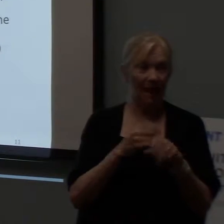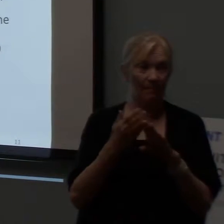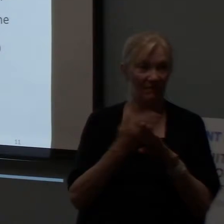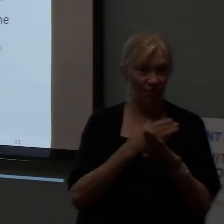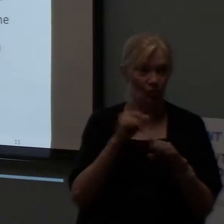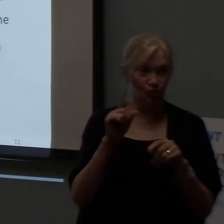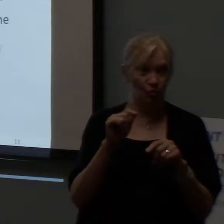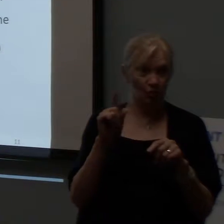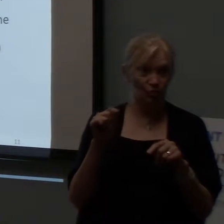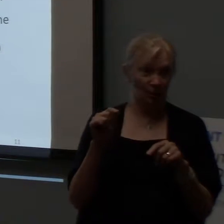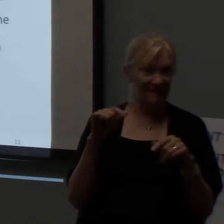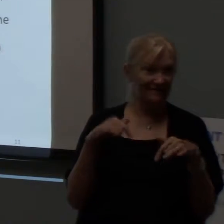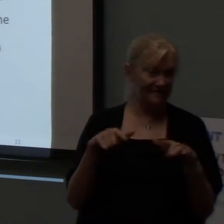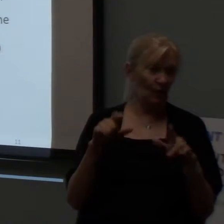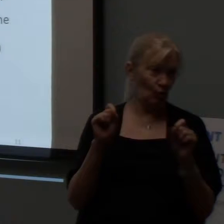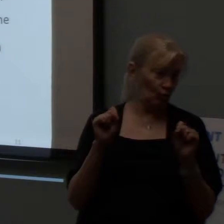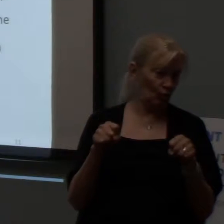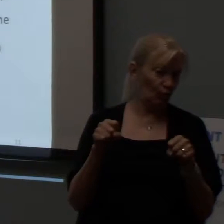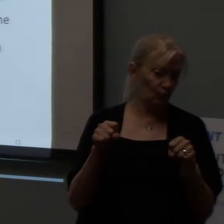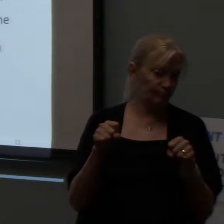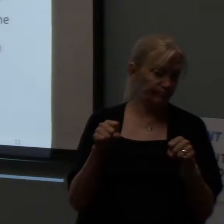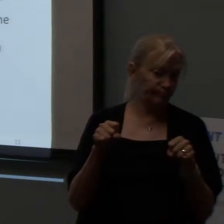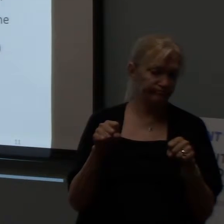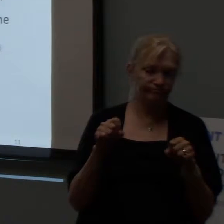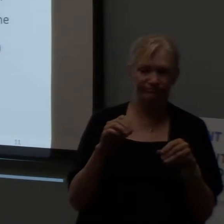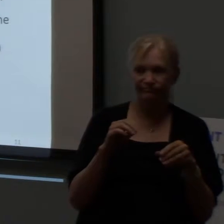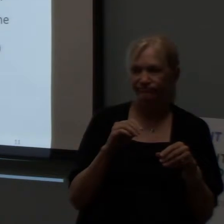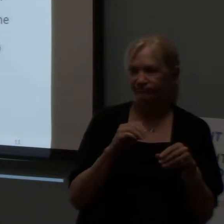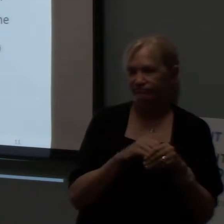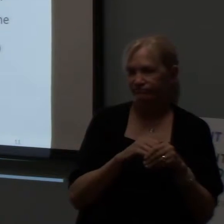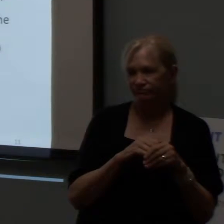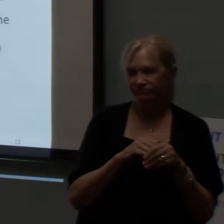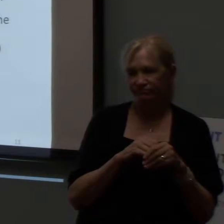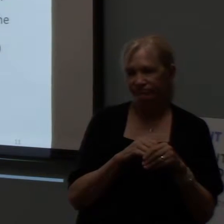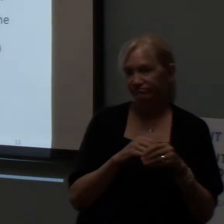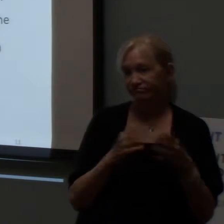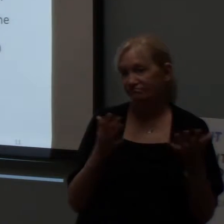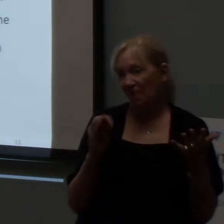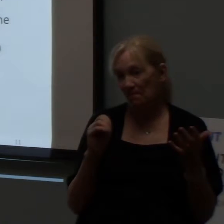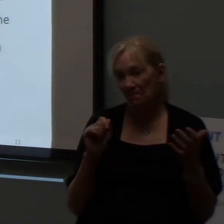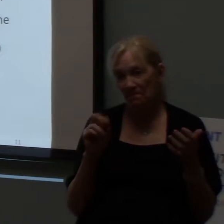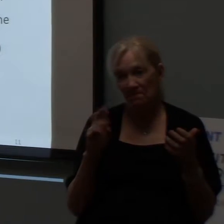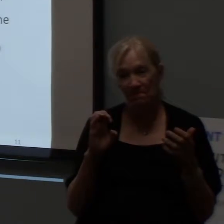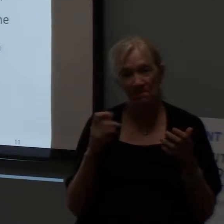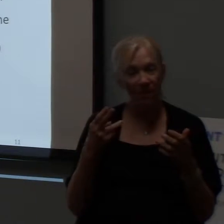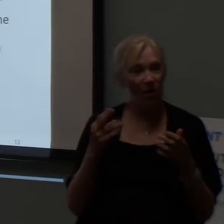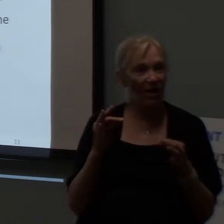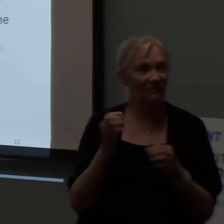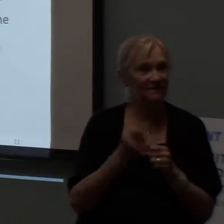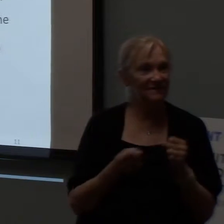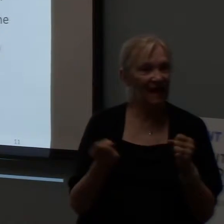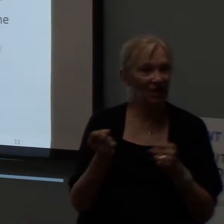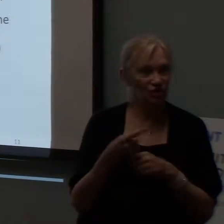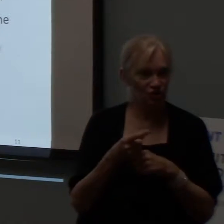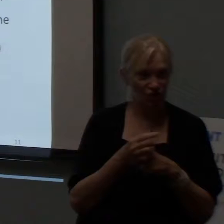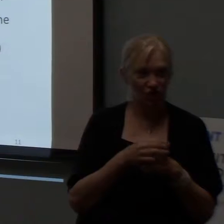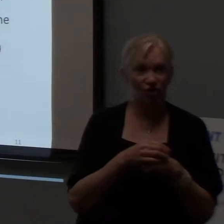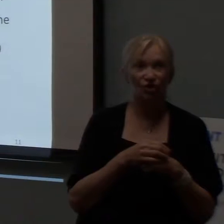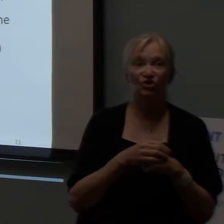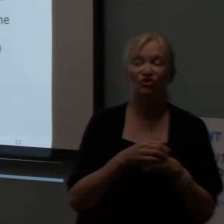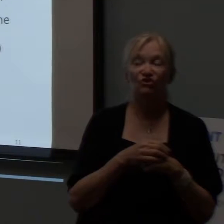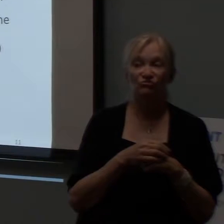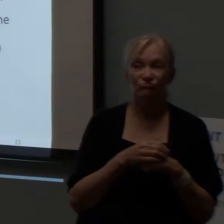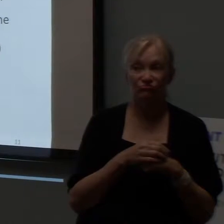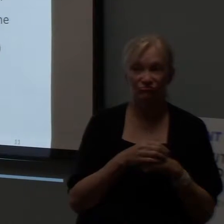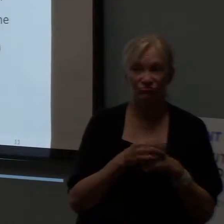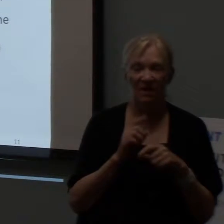so they could still do it in the middle of the, in March of next year, or, there's some deadline they have to do it by,